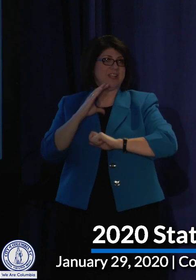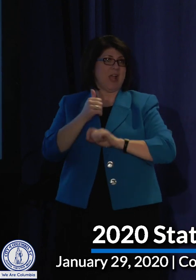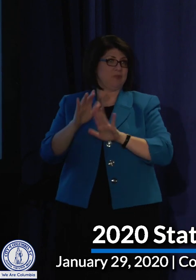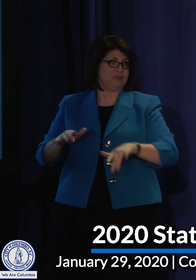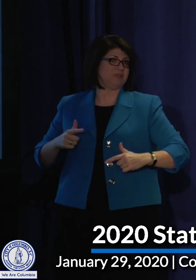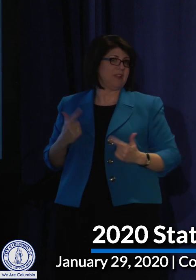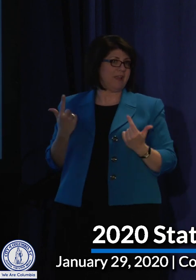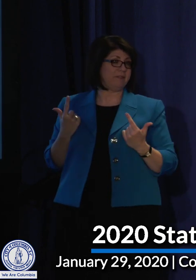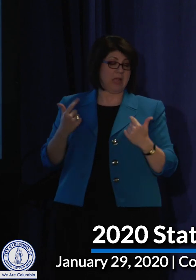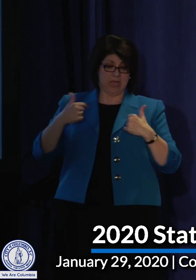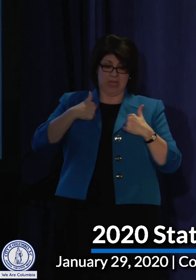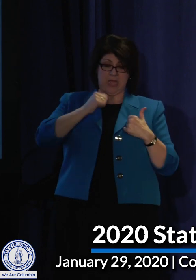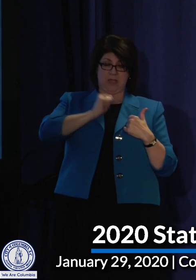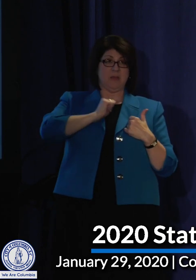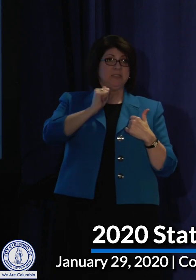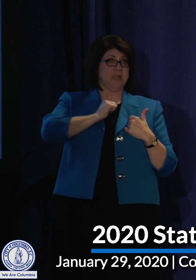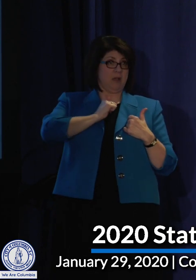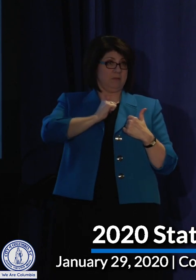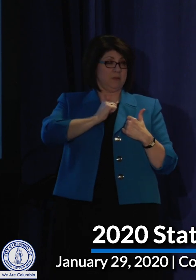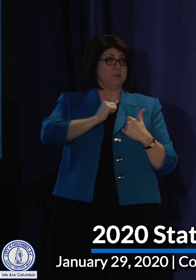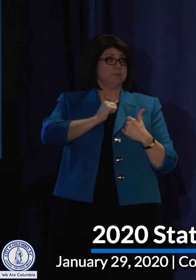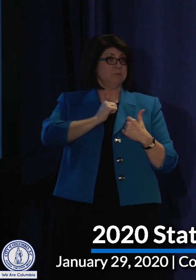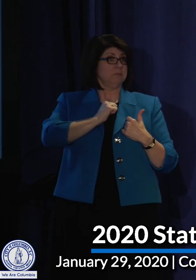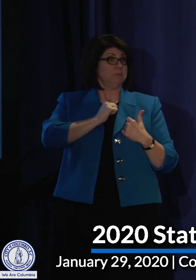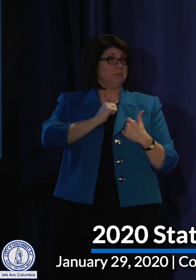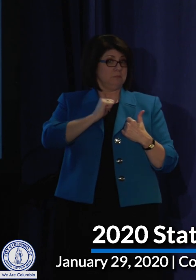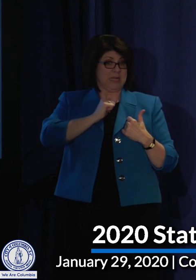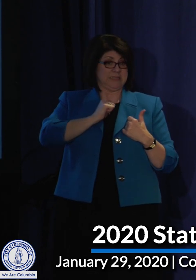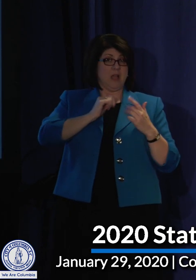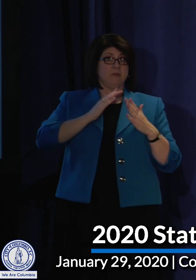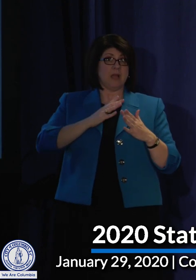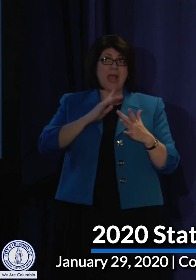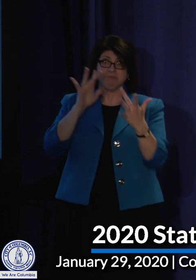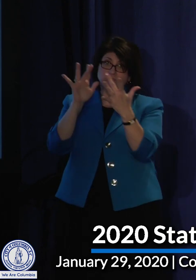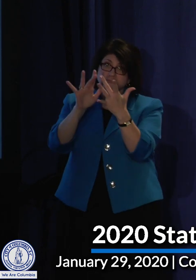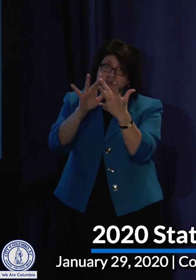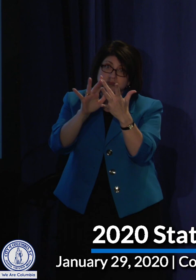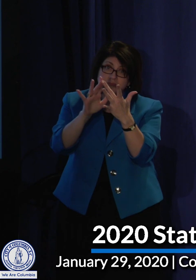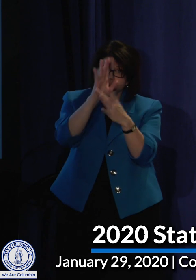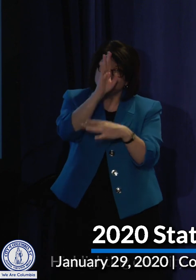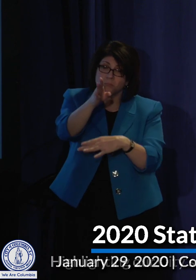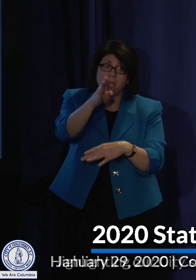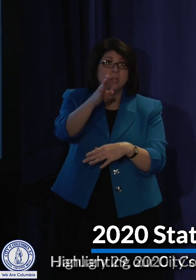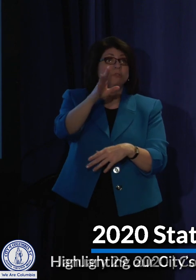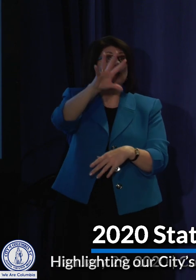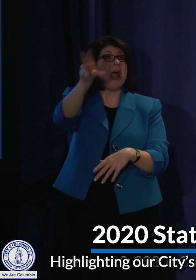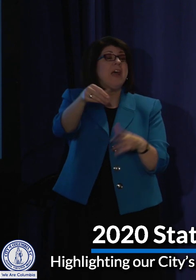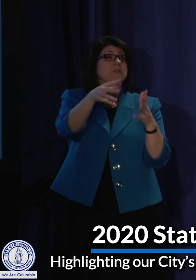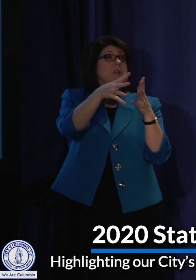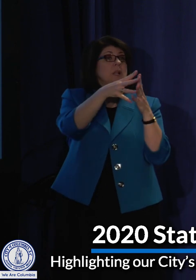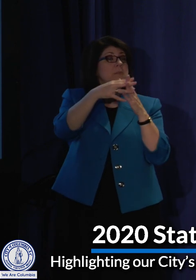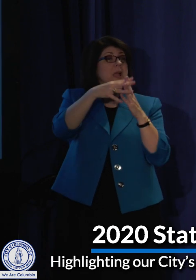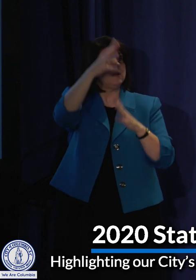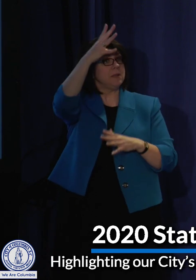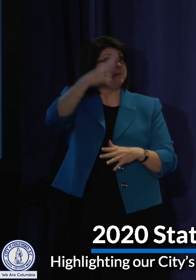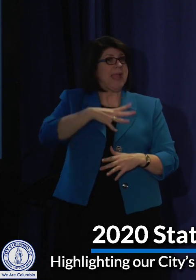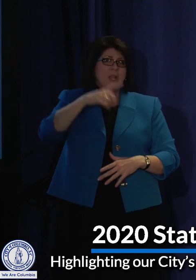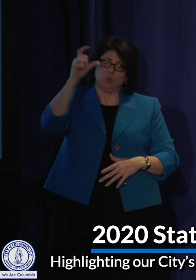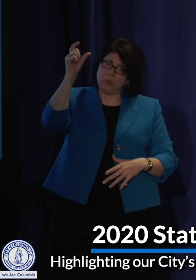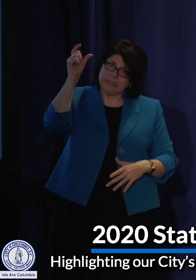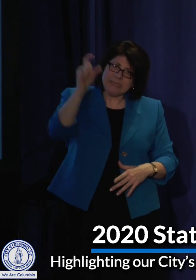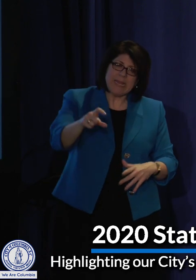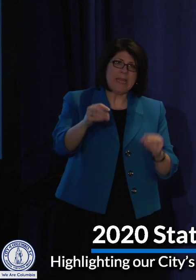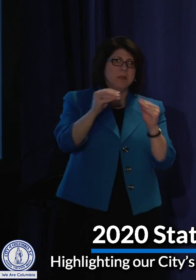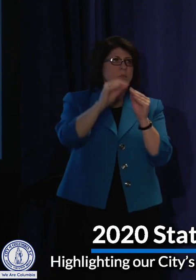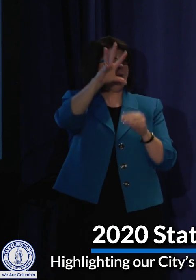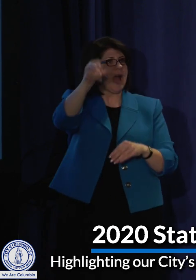child. I am personally reaching out personally directly to African-American men. We need more black men on the front lines